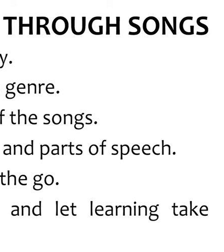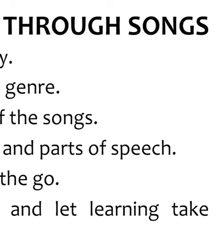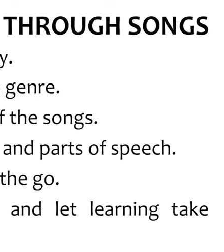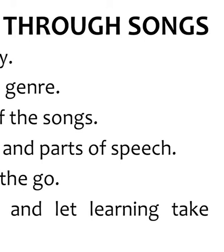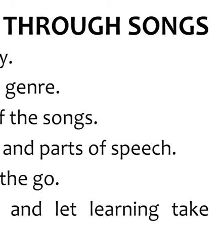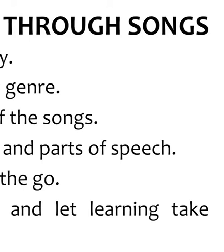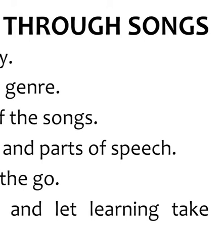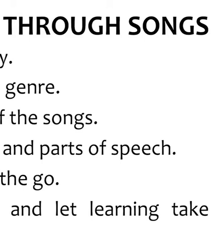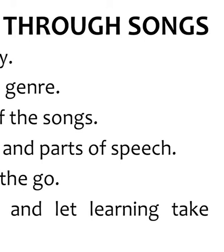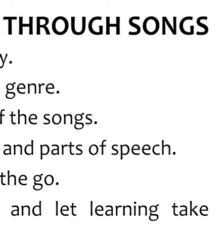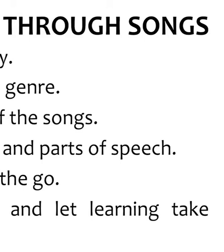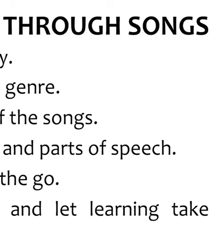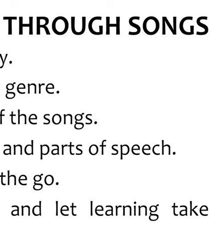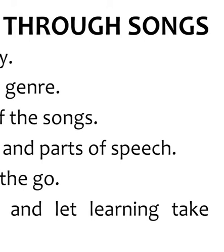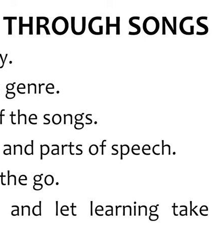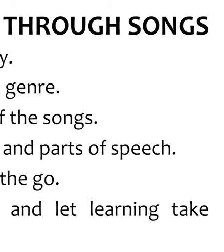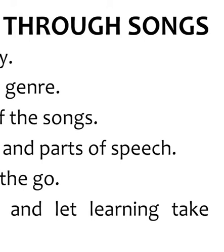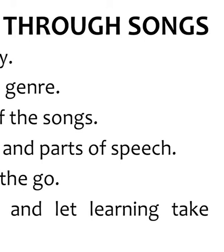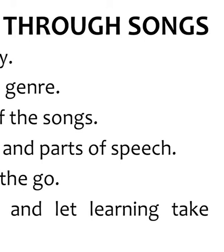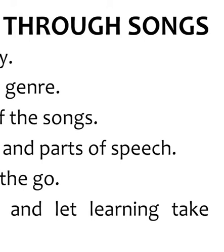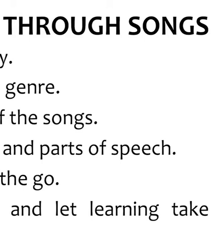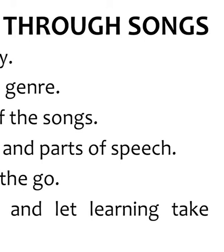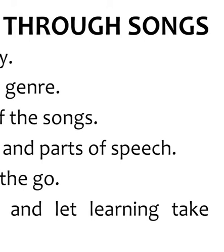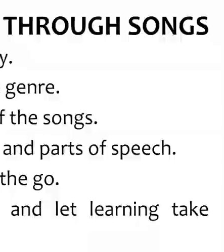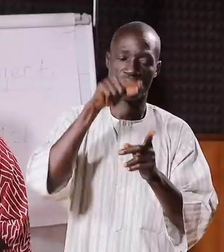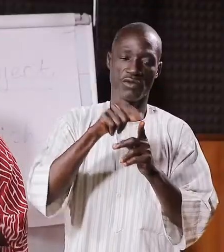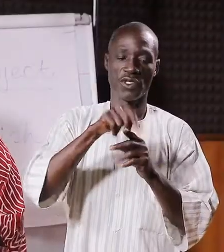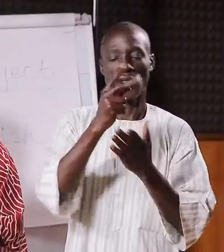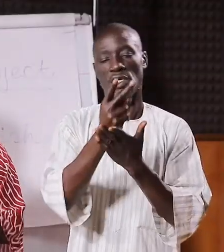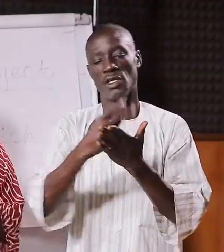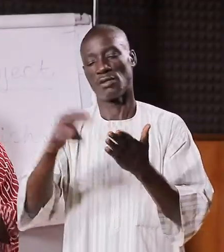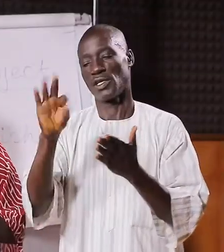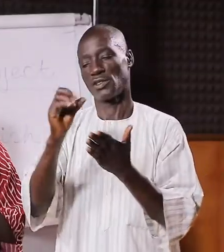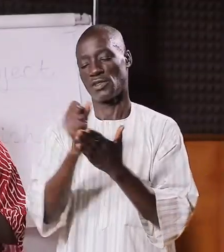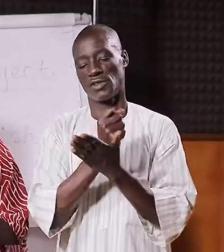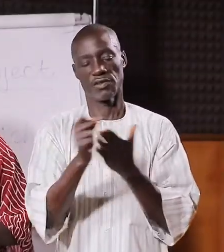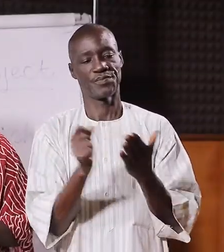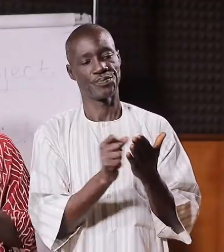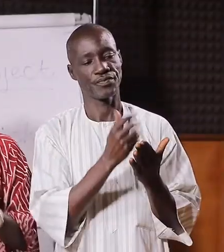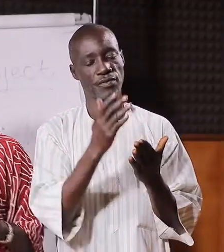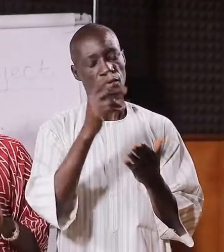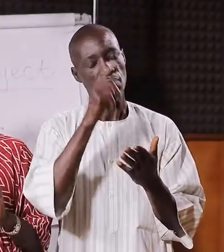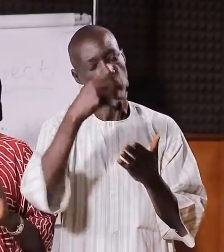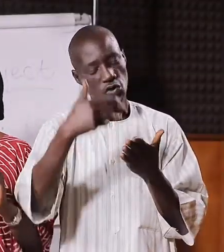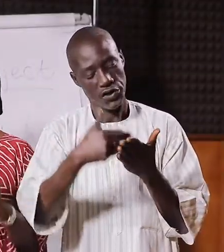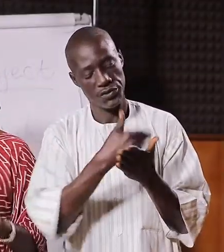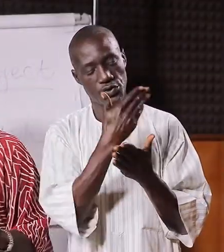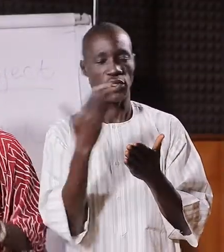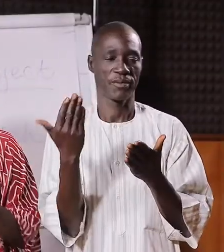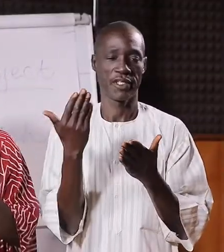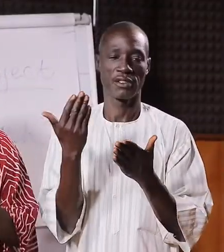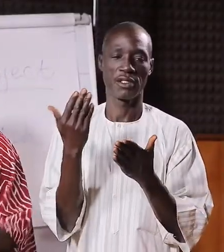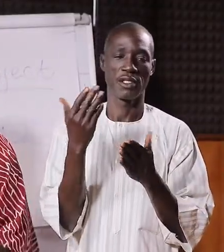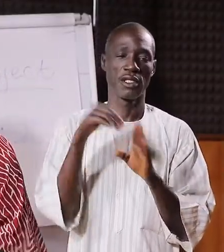I have said so. Number 4, identify new words and parts of speech. In every song, there's always something new. So try to identify the new